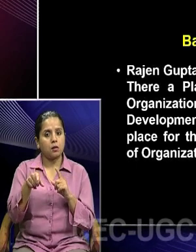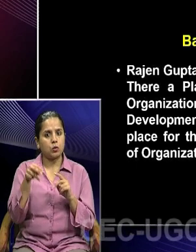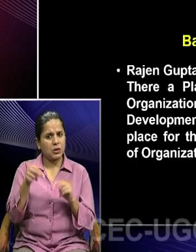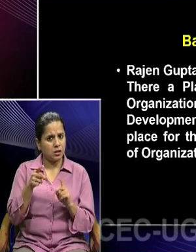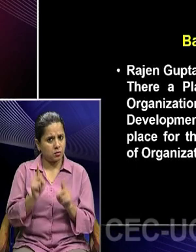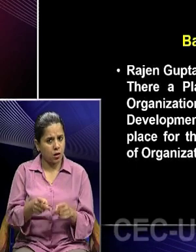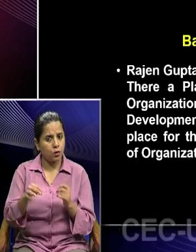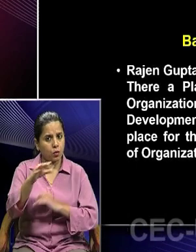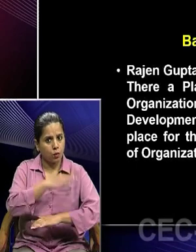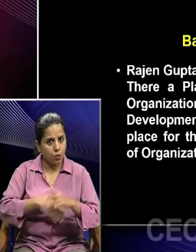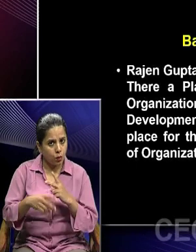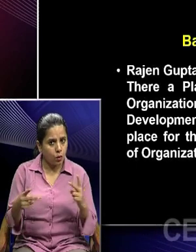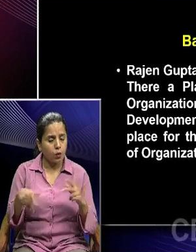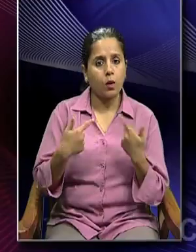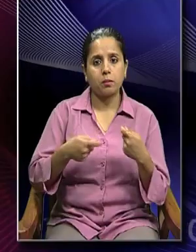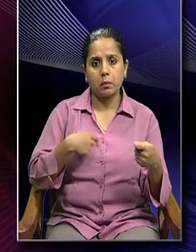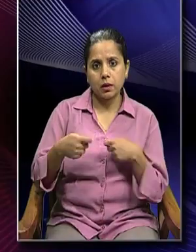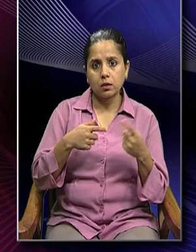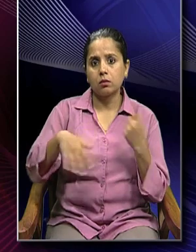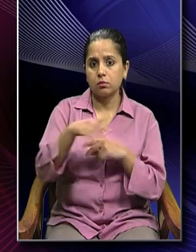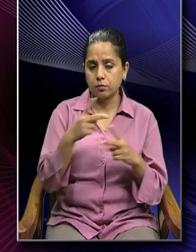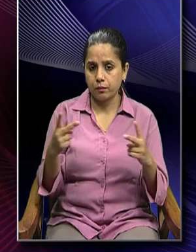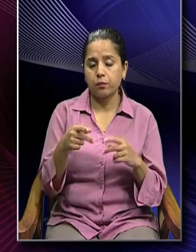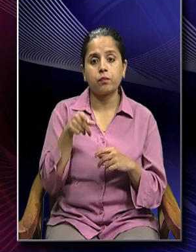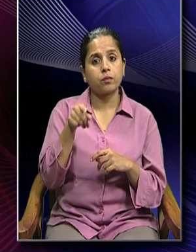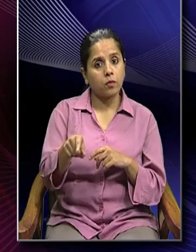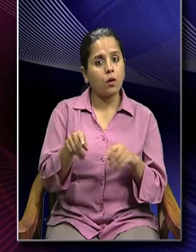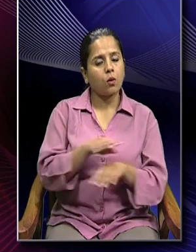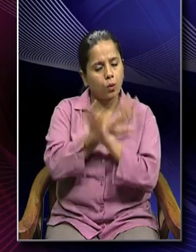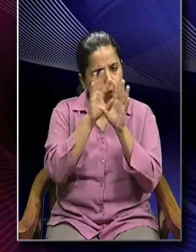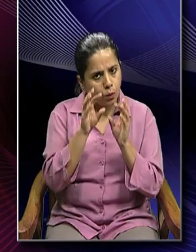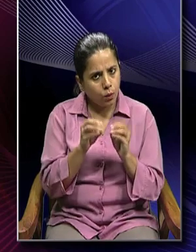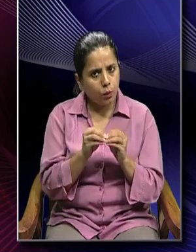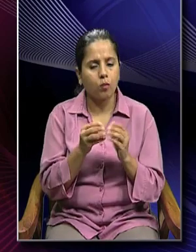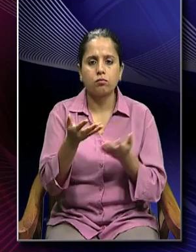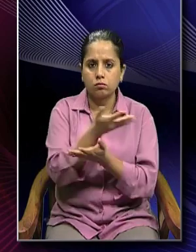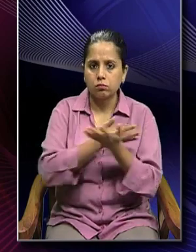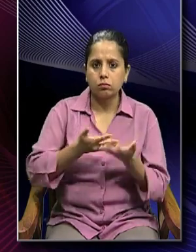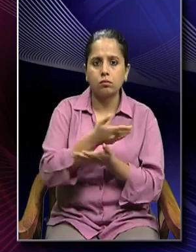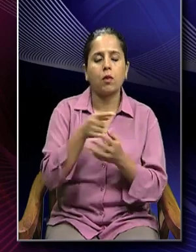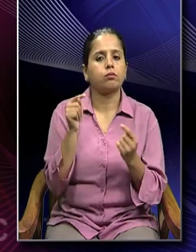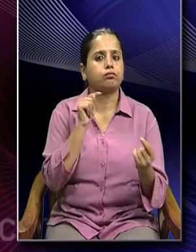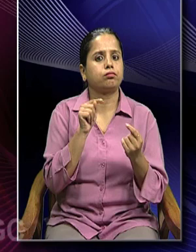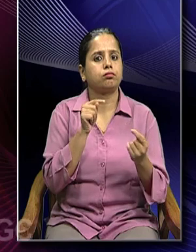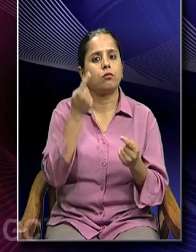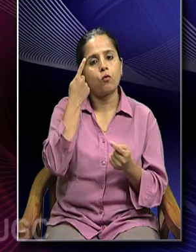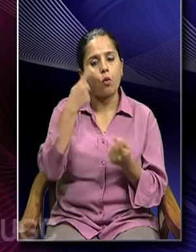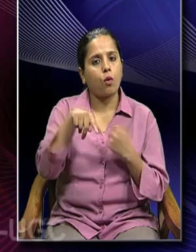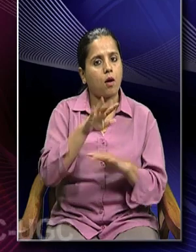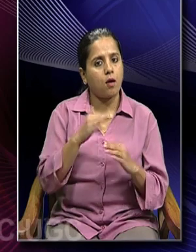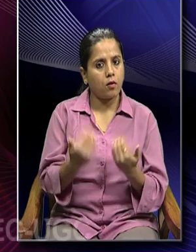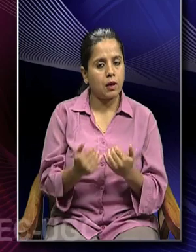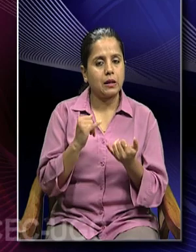this organizations or business enterprises. And this entire discourse has argued for a place for